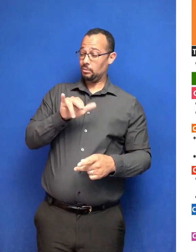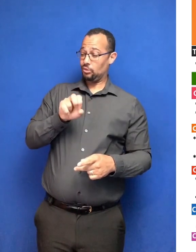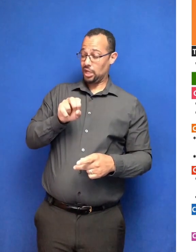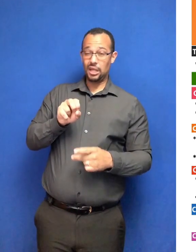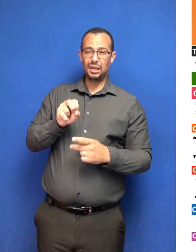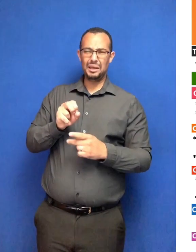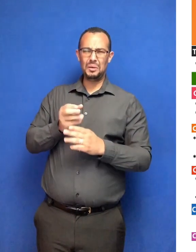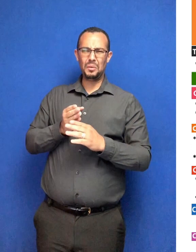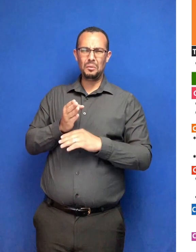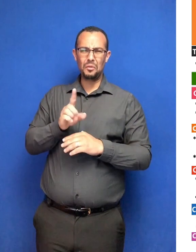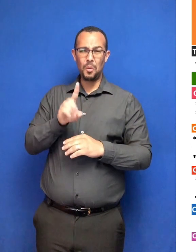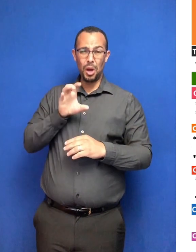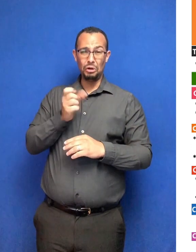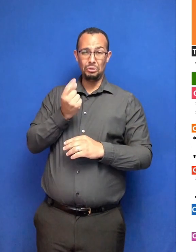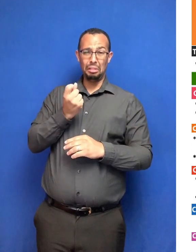an hour.